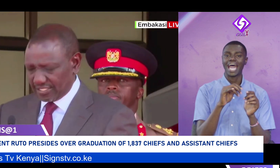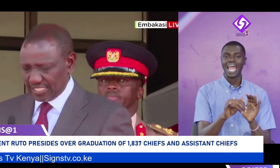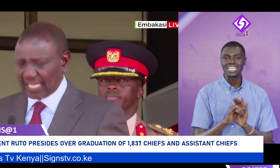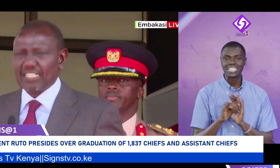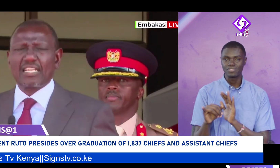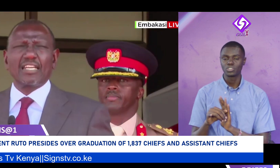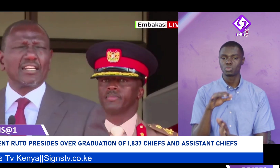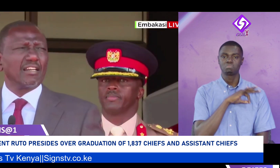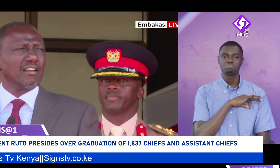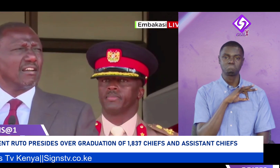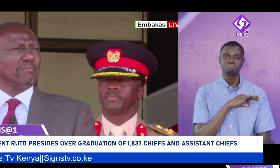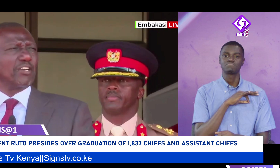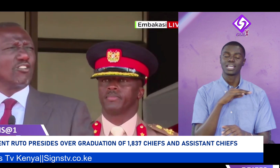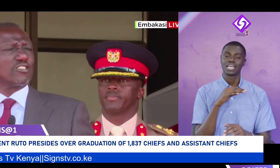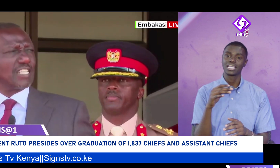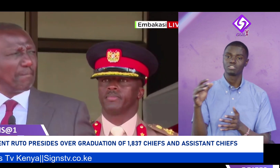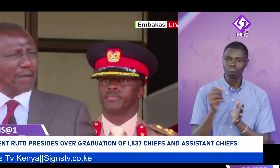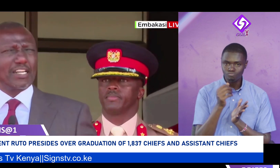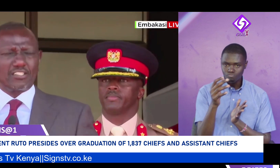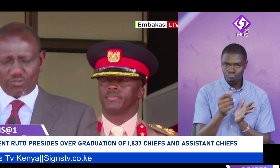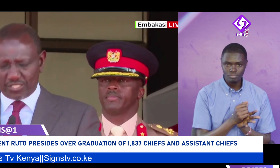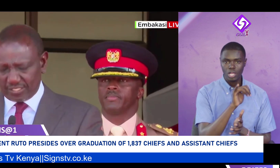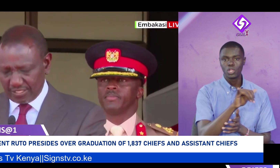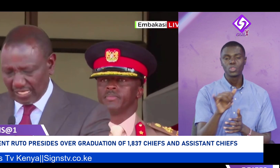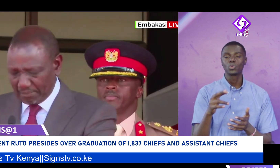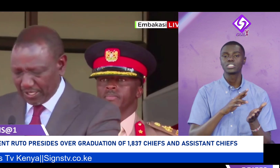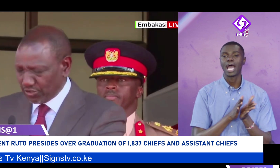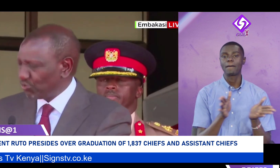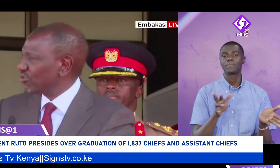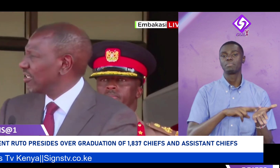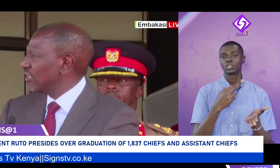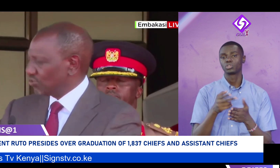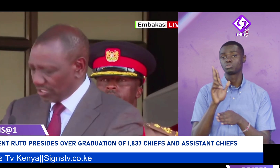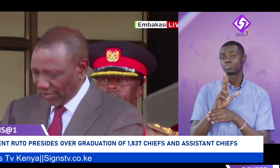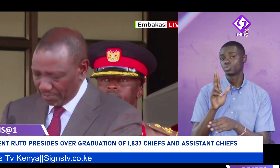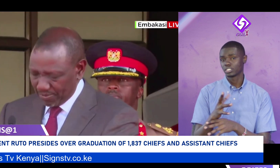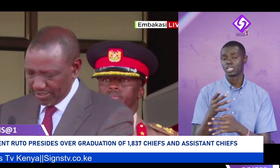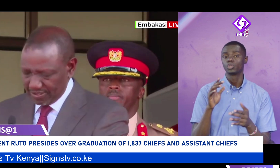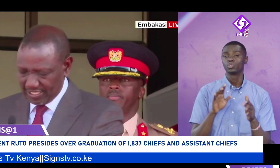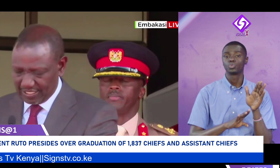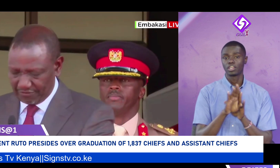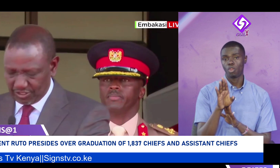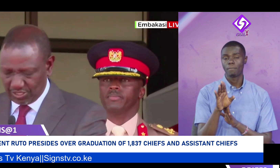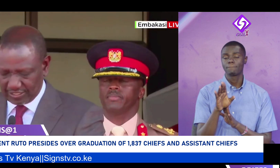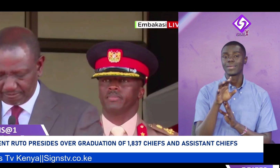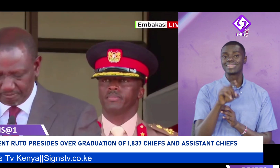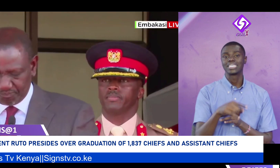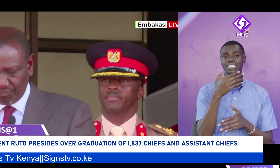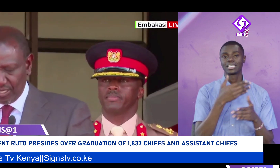is undertaken, because these are public resources that have been used to develop this infrastructure. You